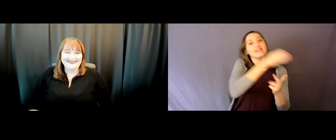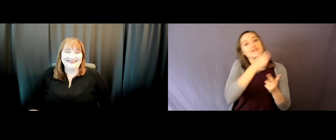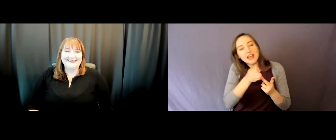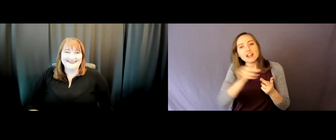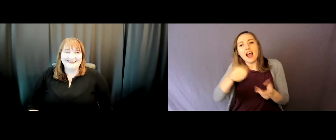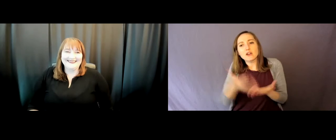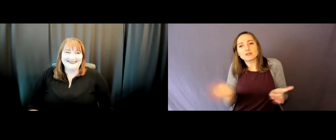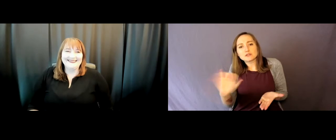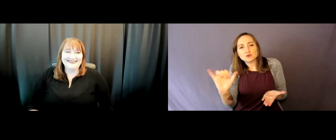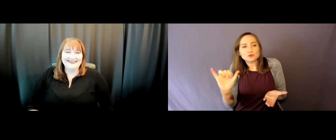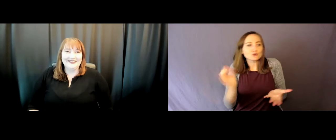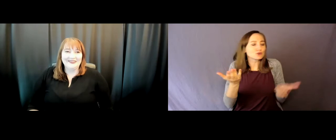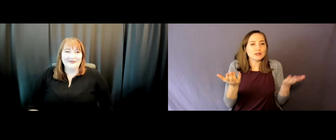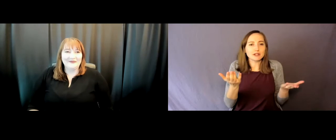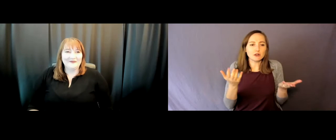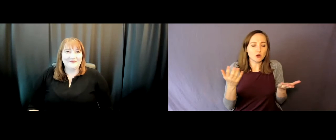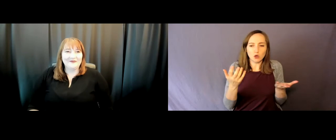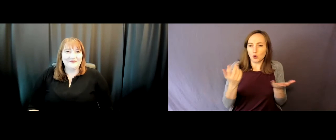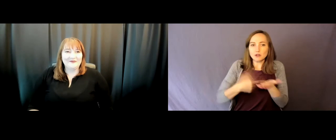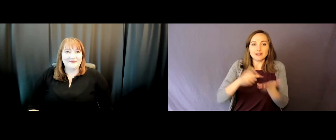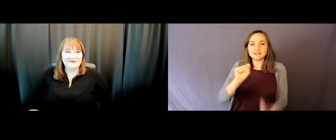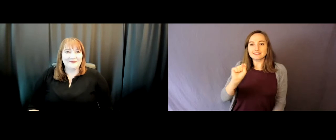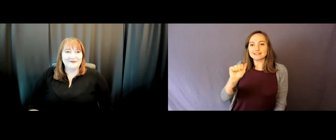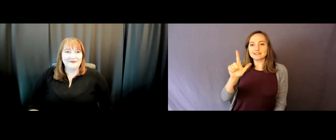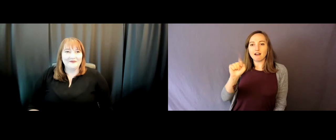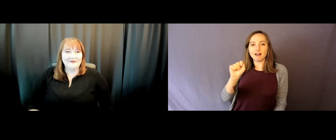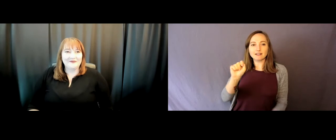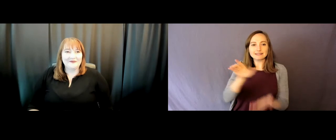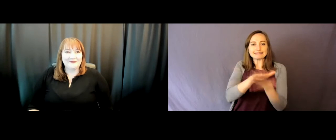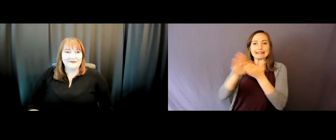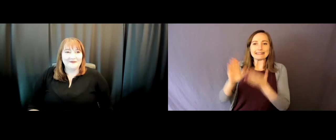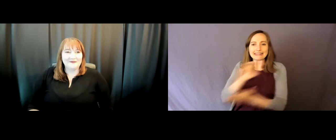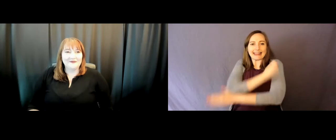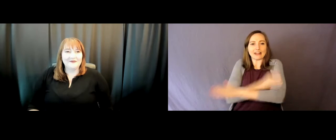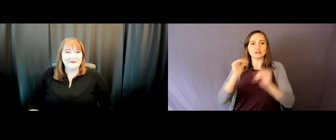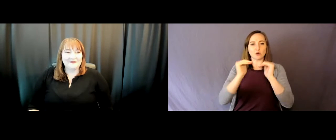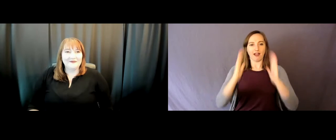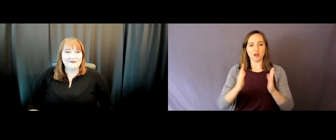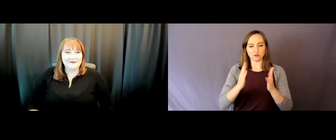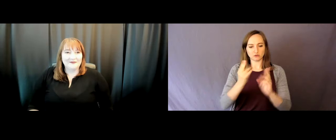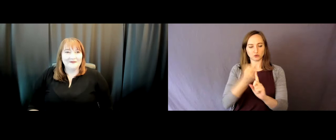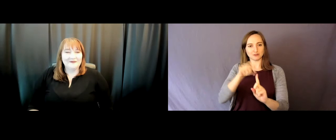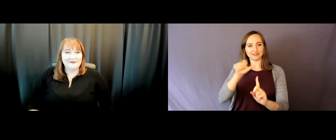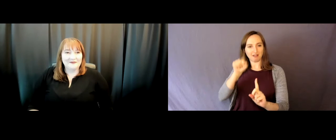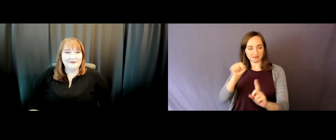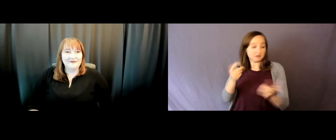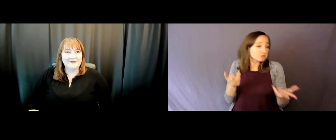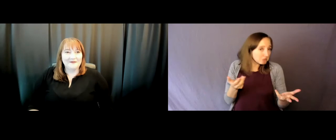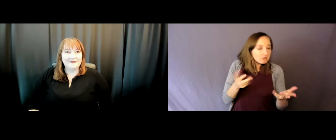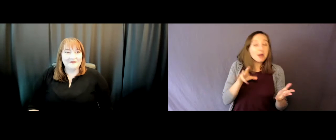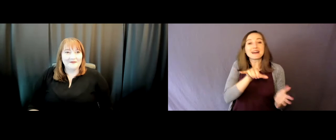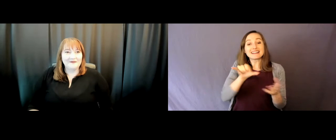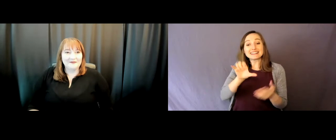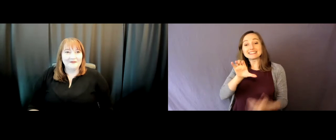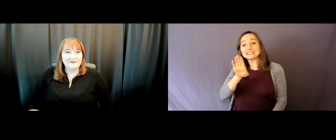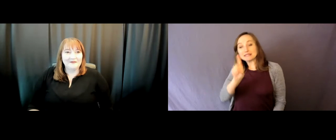other things too, like, you know, like we even talked about salting your house, like clearing the energy like that. But then the CBD